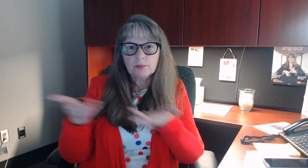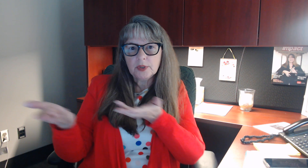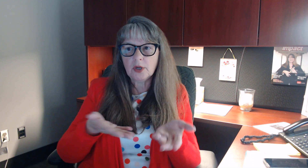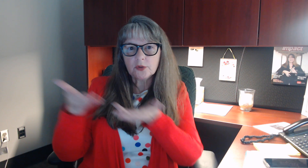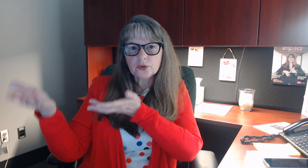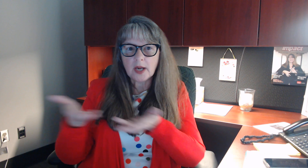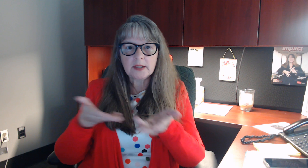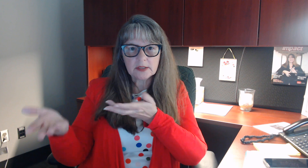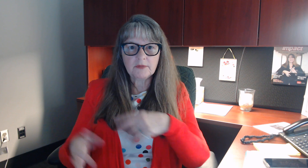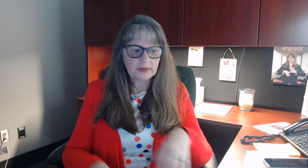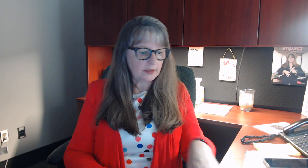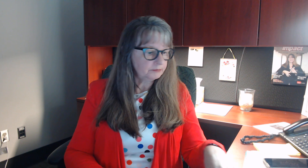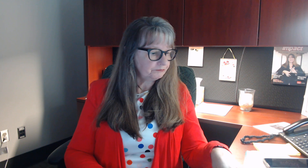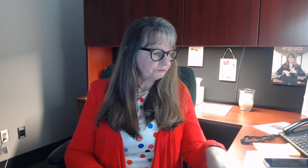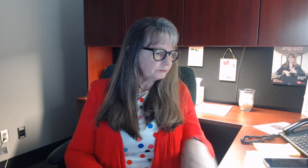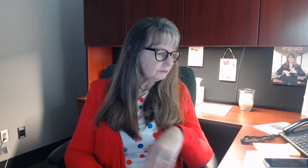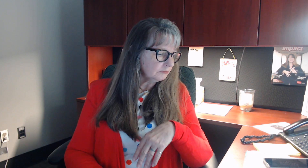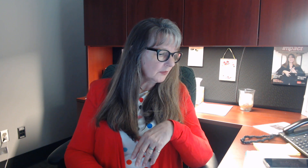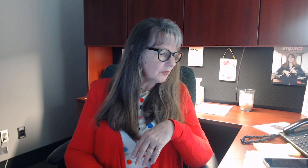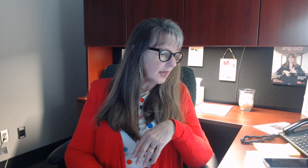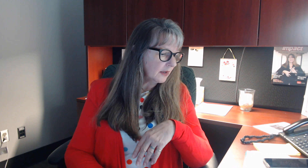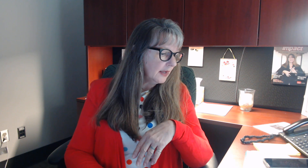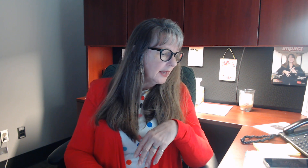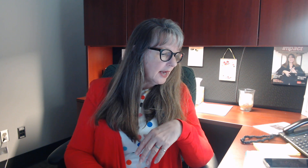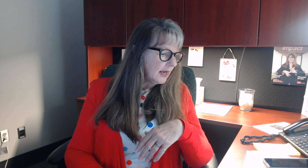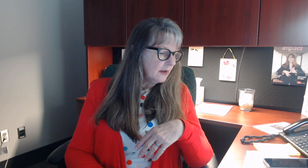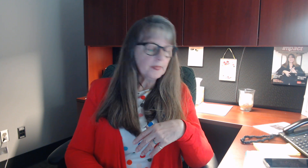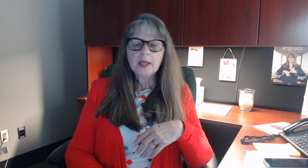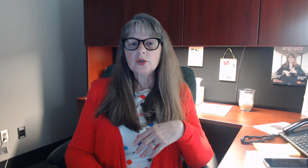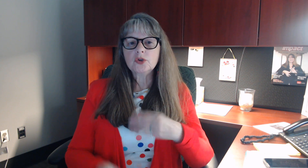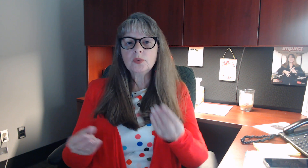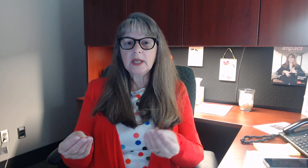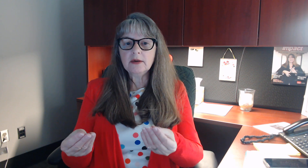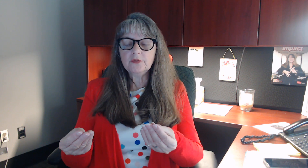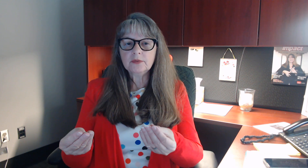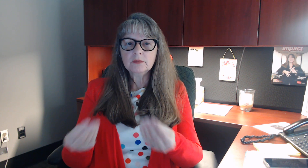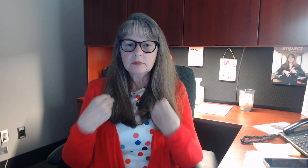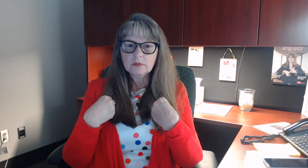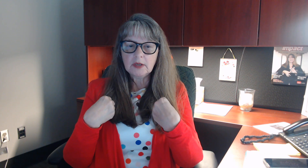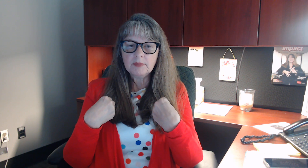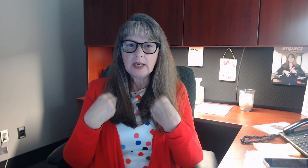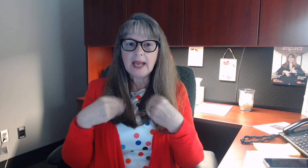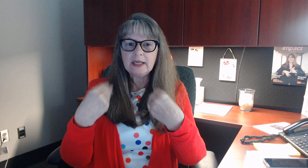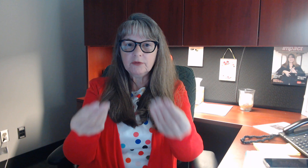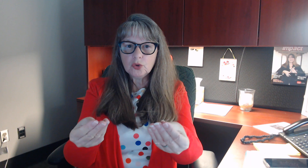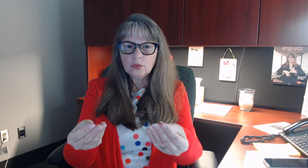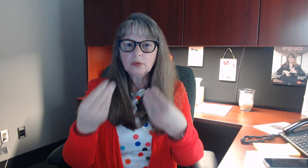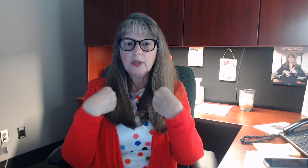putting it on the truck and stuff like that. Okay. To give me, I give you, you give